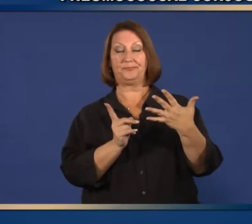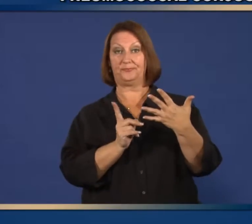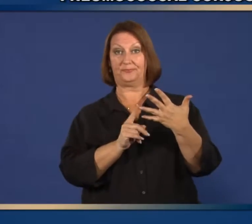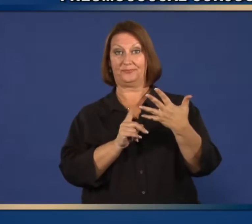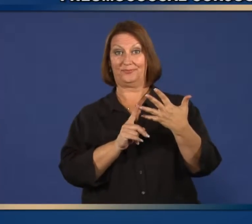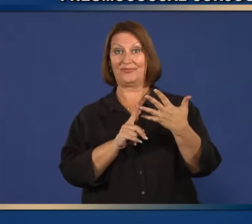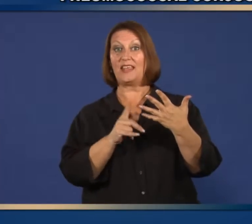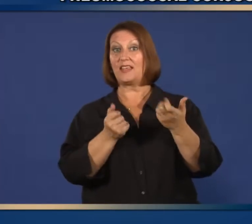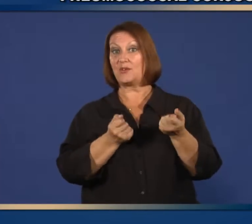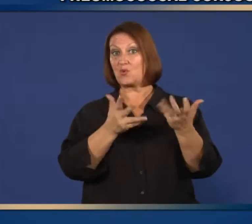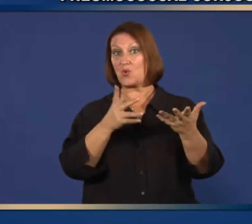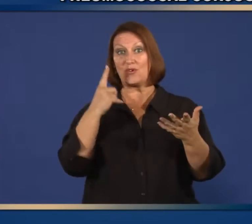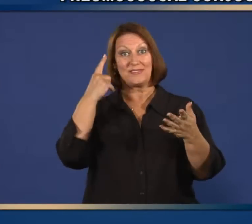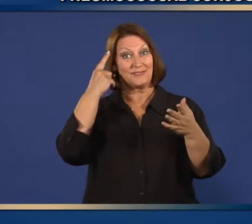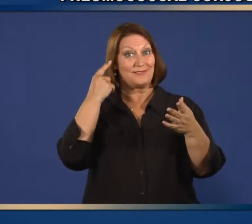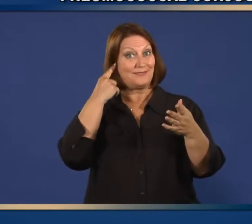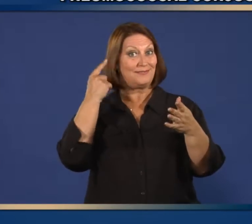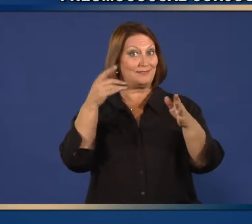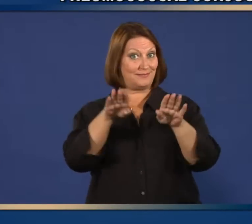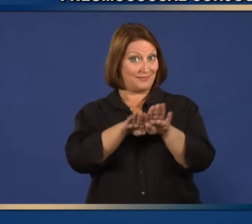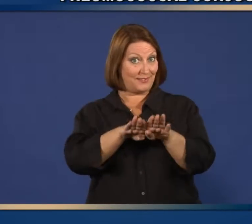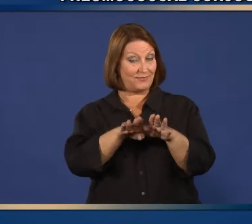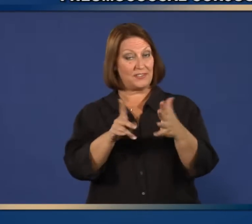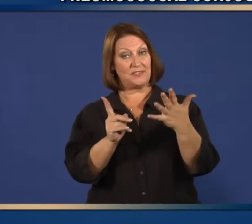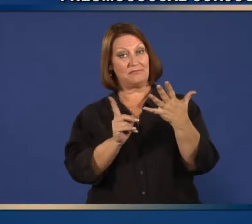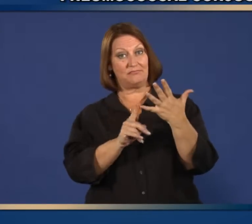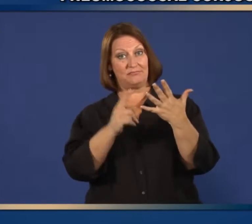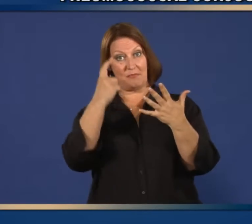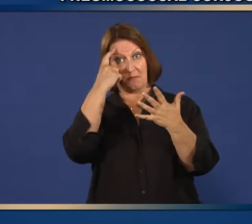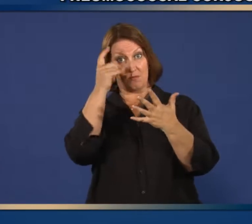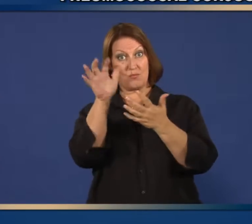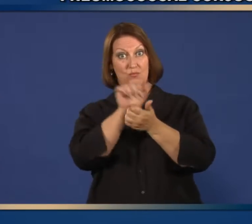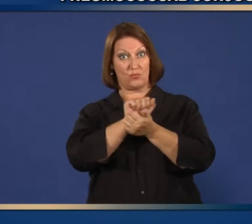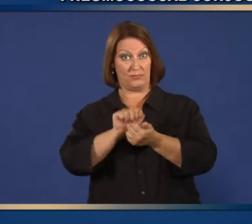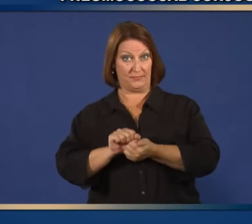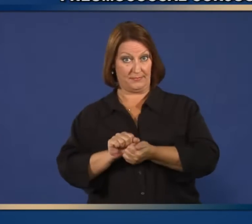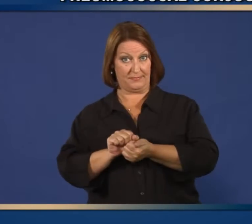Before routine use of pneumococcal conjugate vaccine,